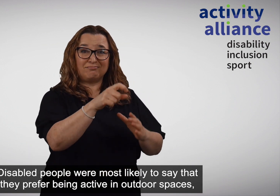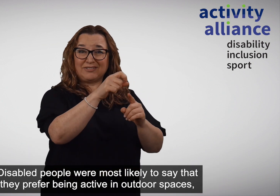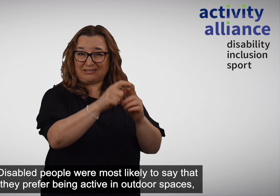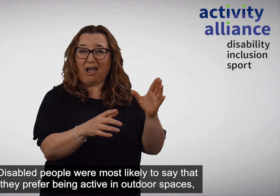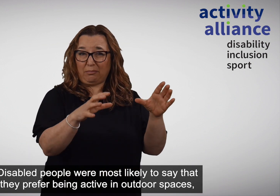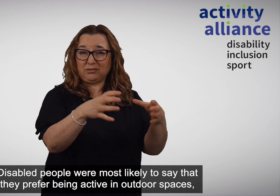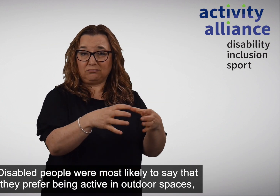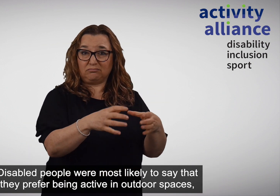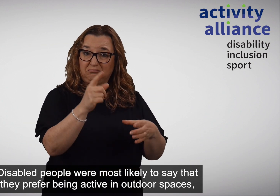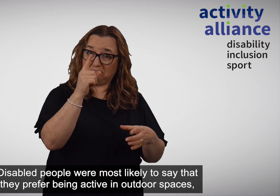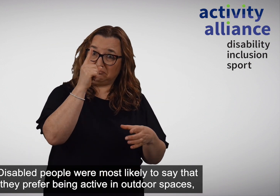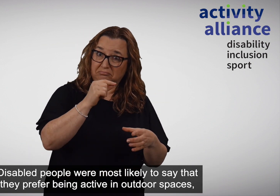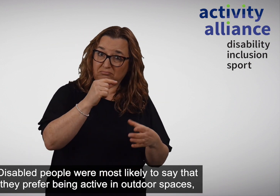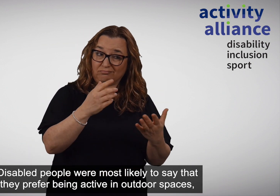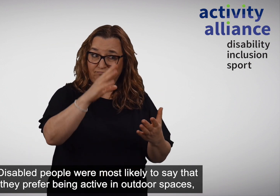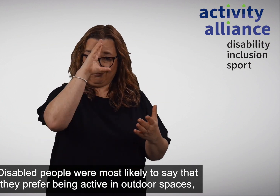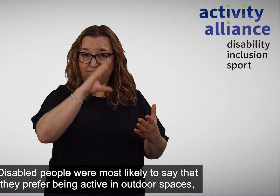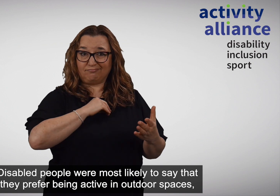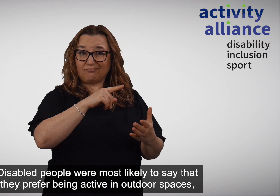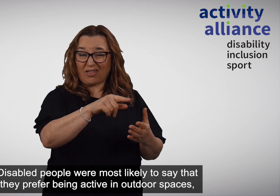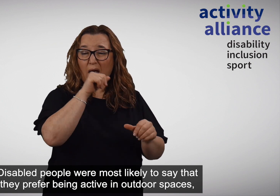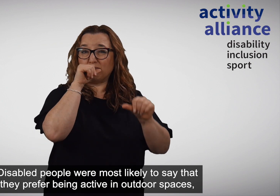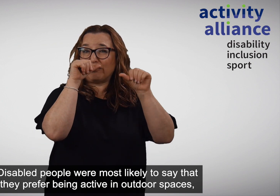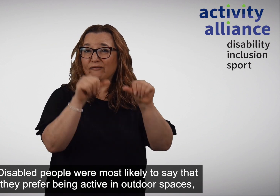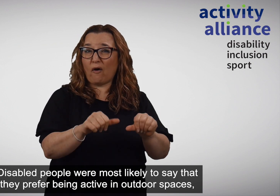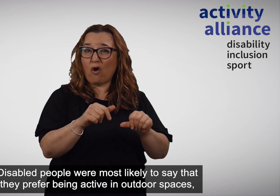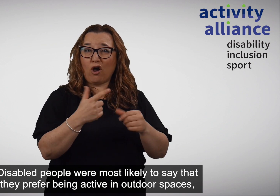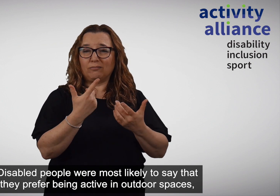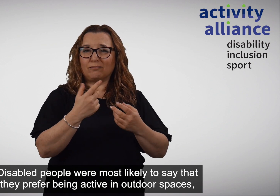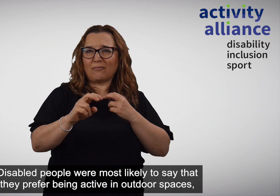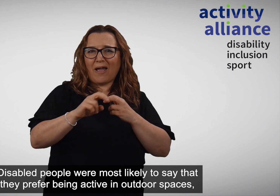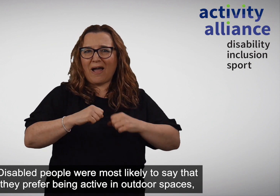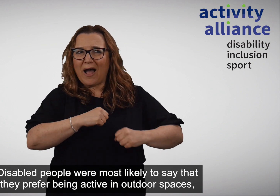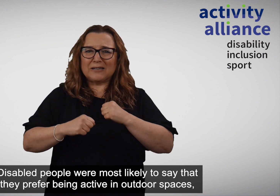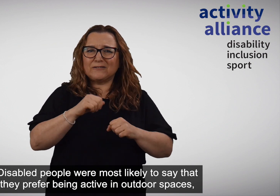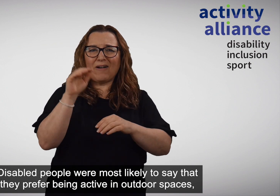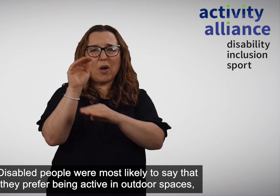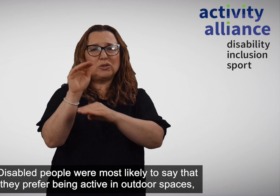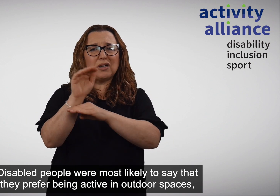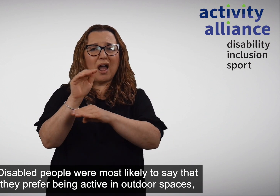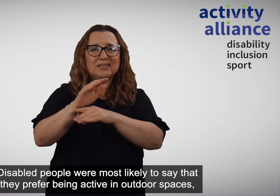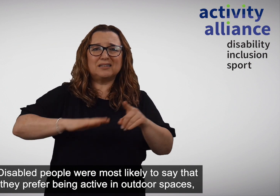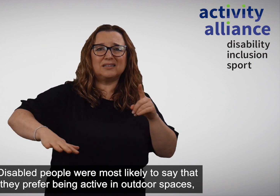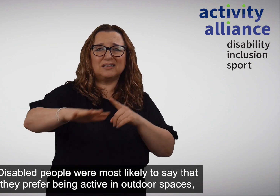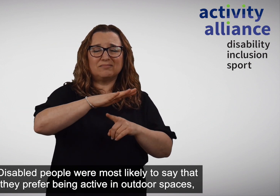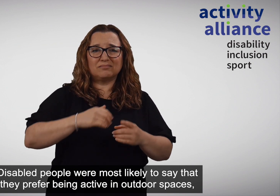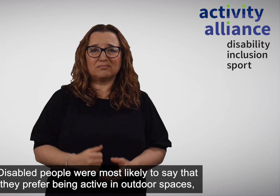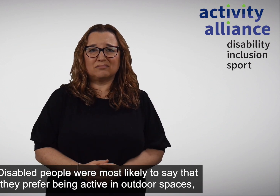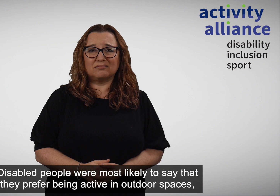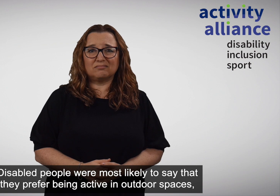Disabled people were most likely to say that they prefer being active in outdoor spaces, indoors